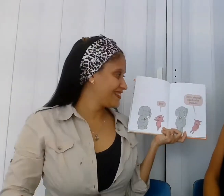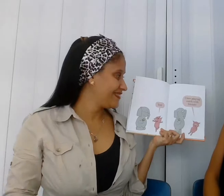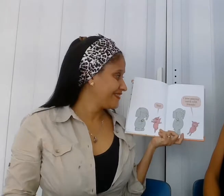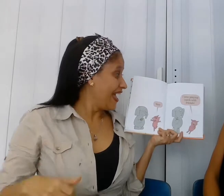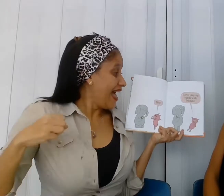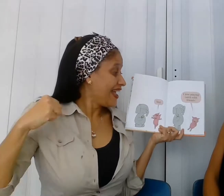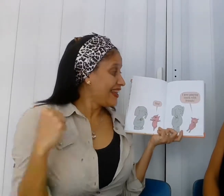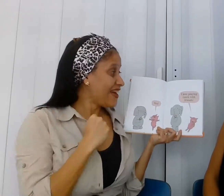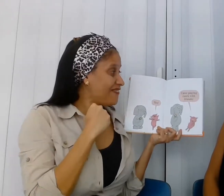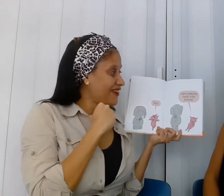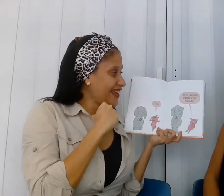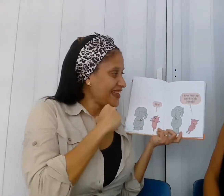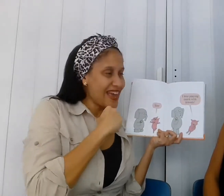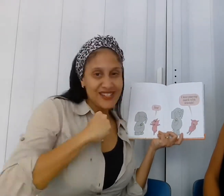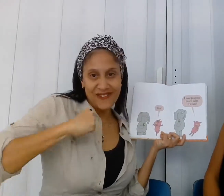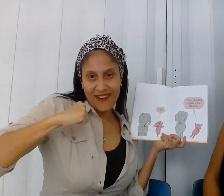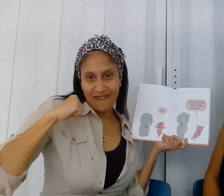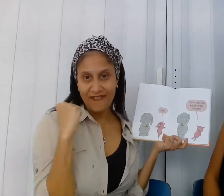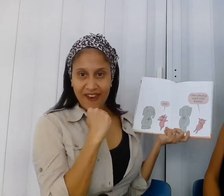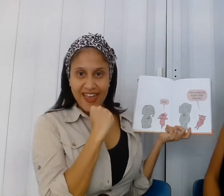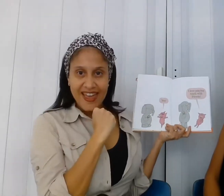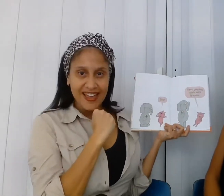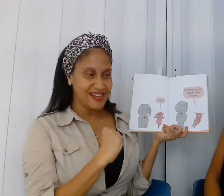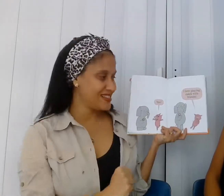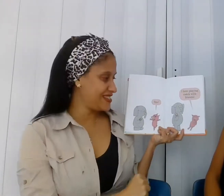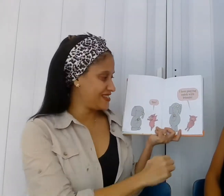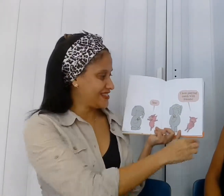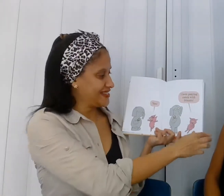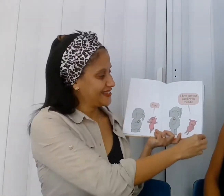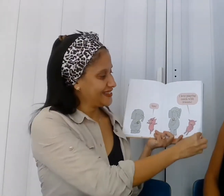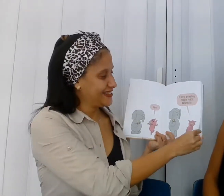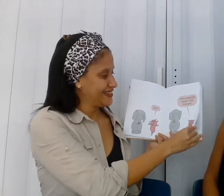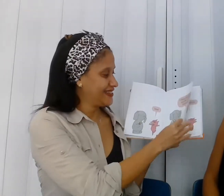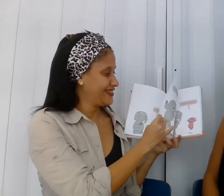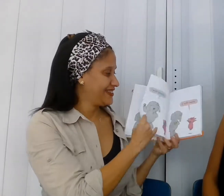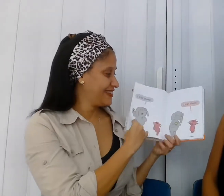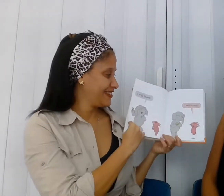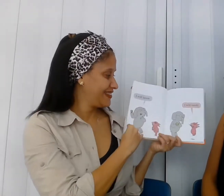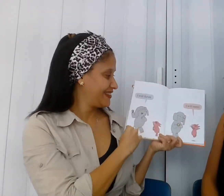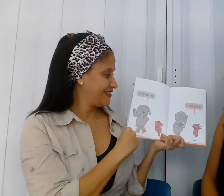Yes! I love playing catch with friends.